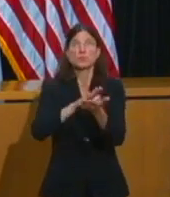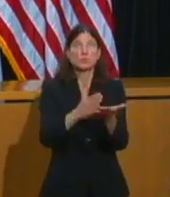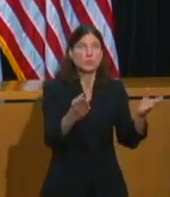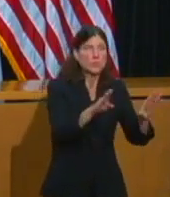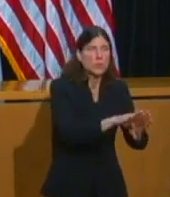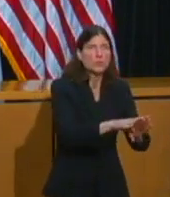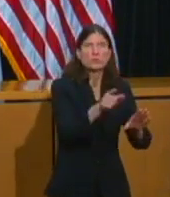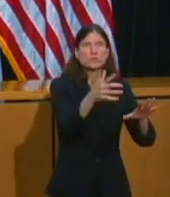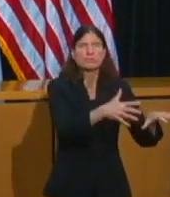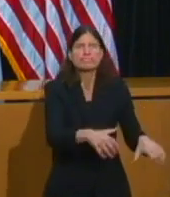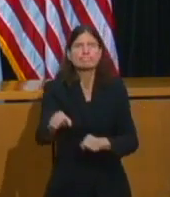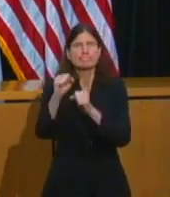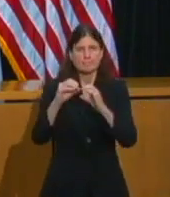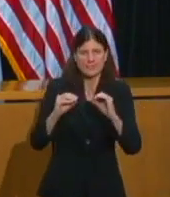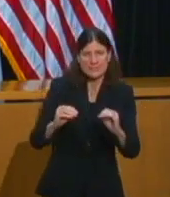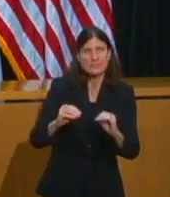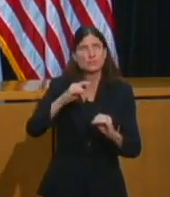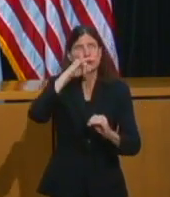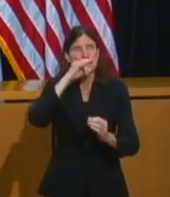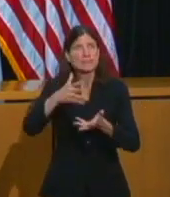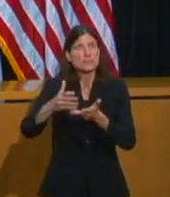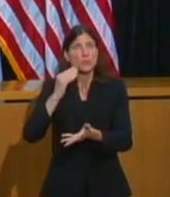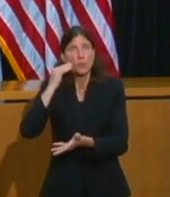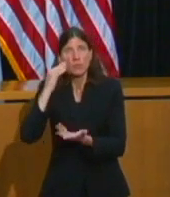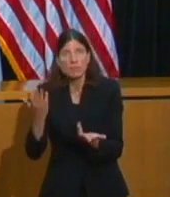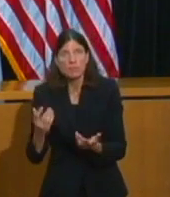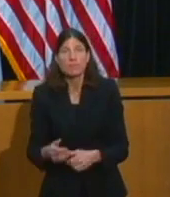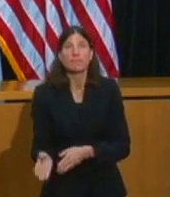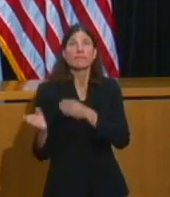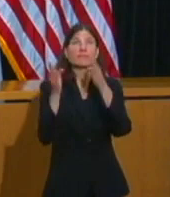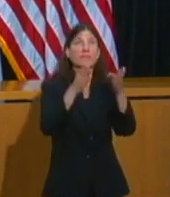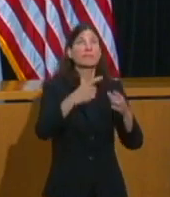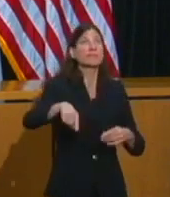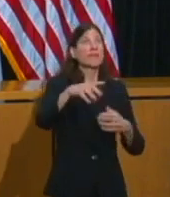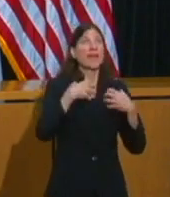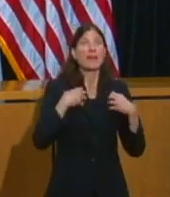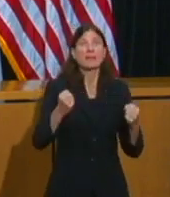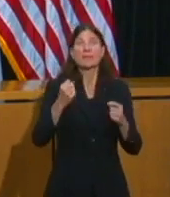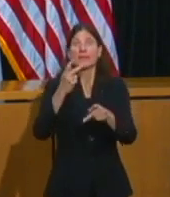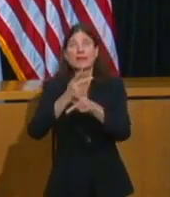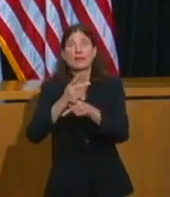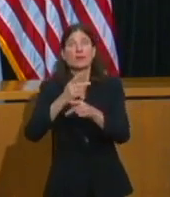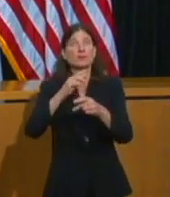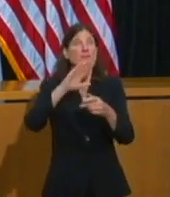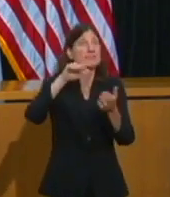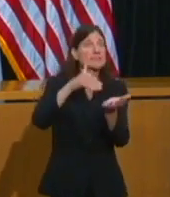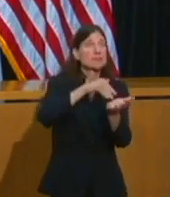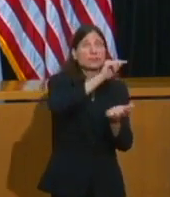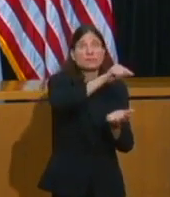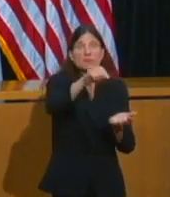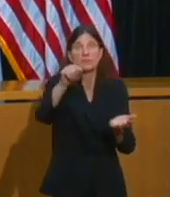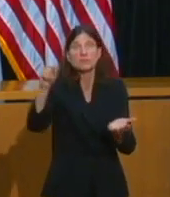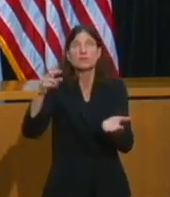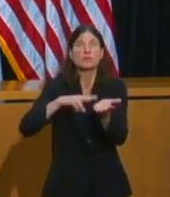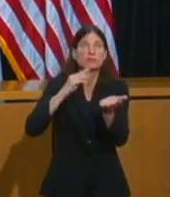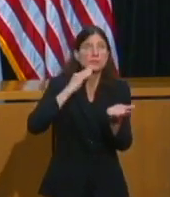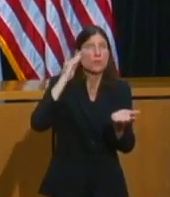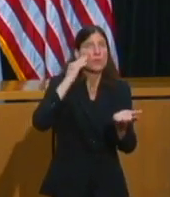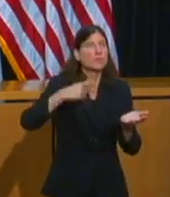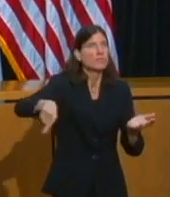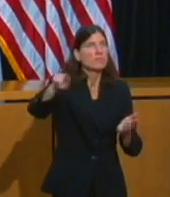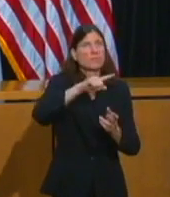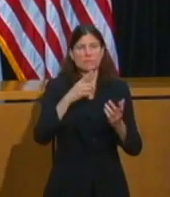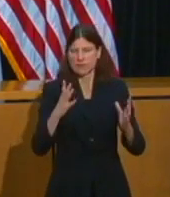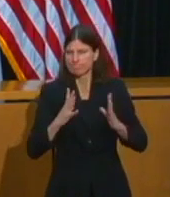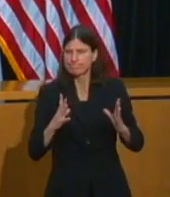nurses, doctors, medical professionals performing under pressure day after day. Community members doing the right